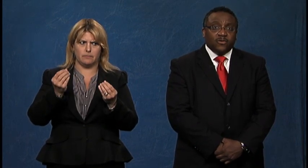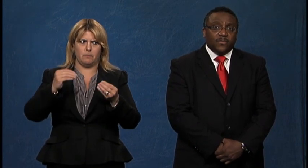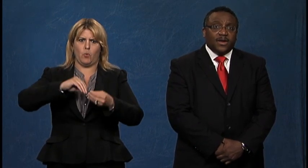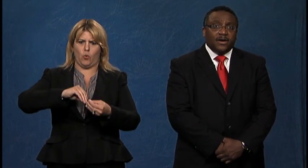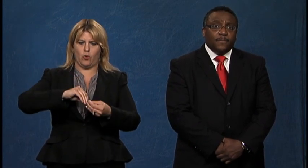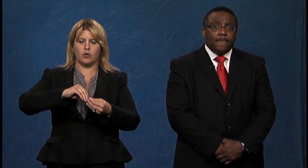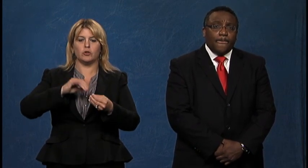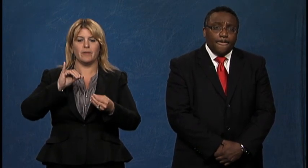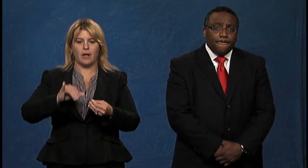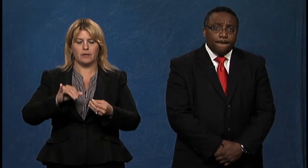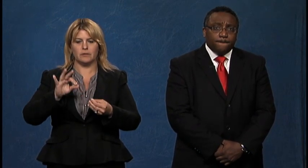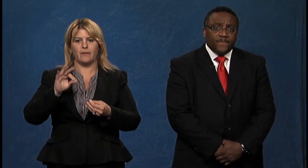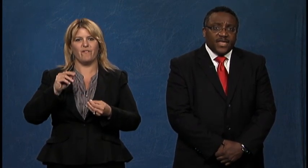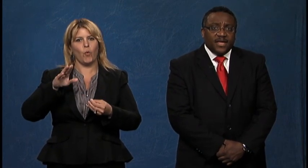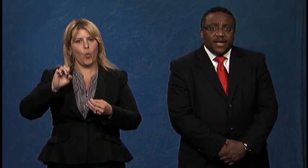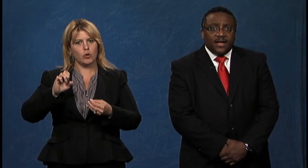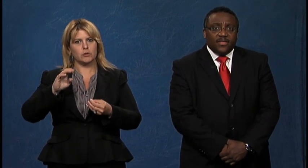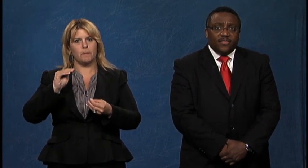force multiplier.